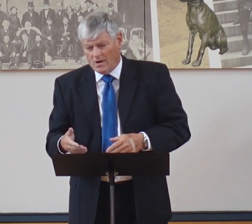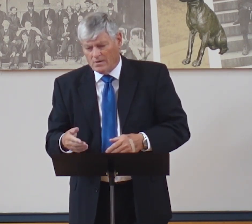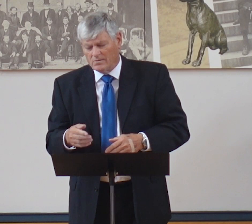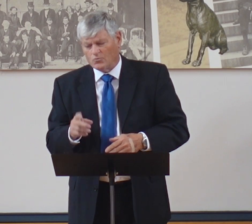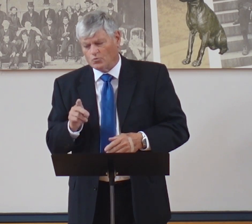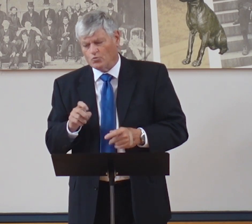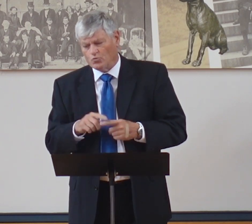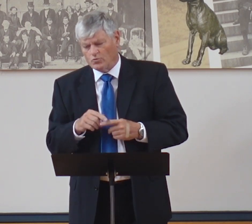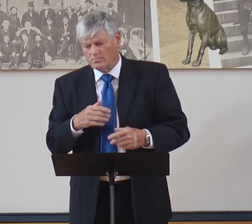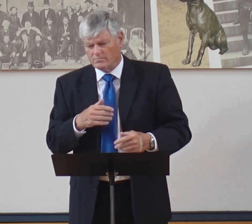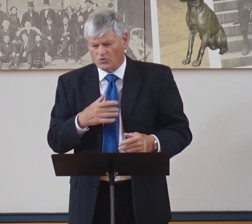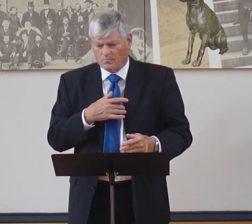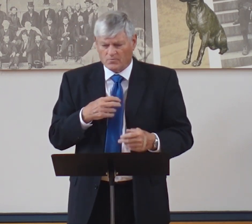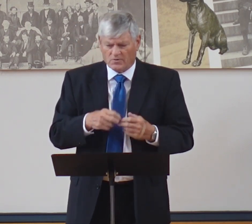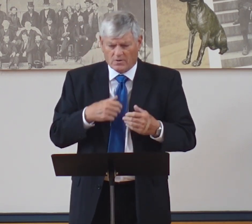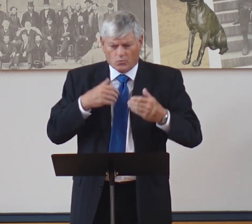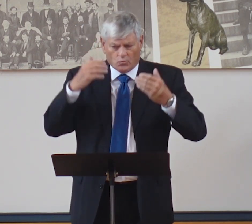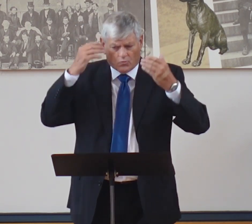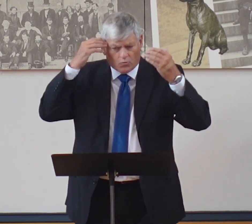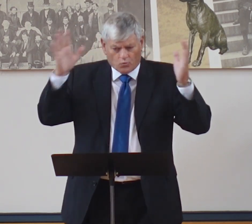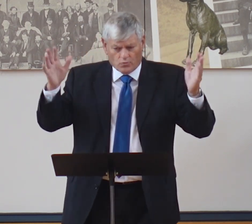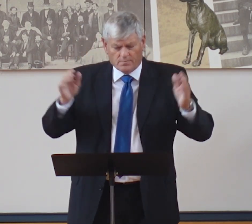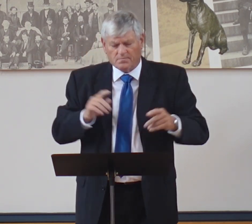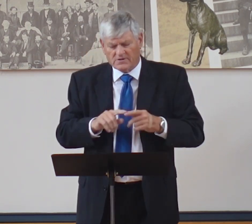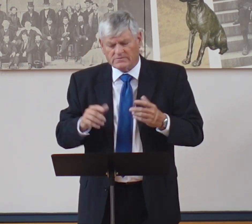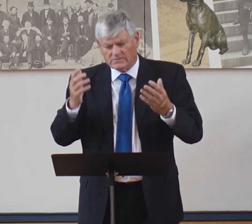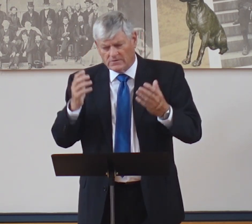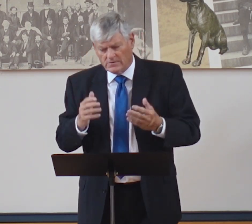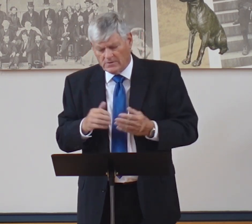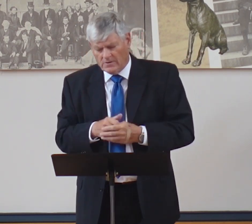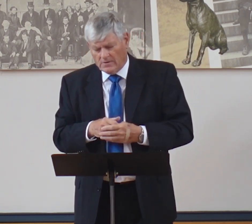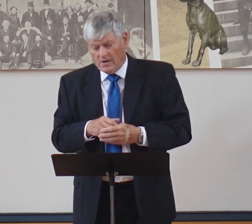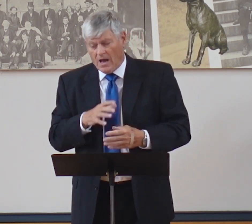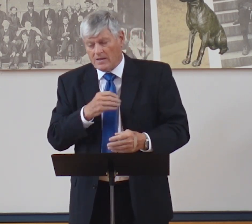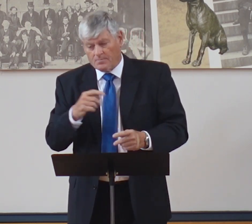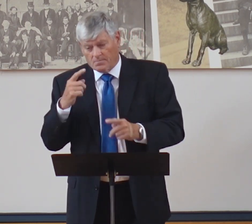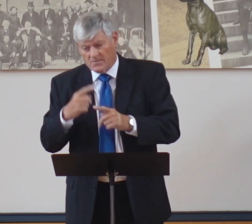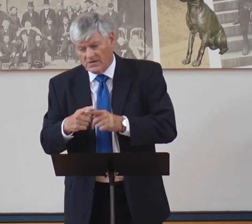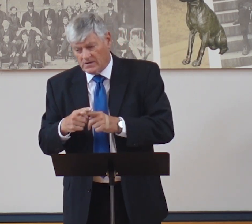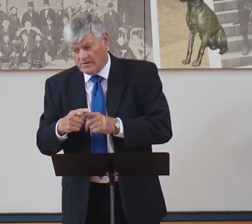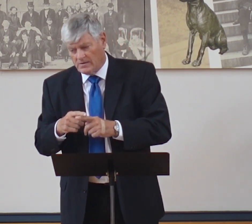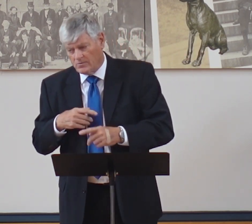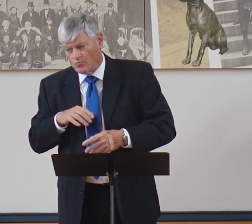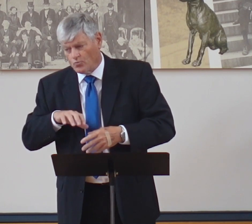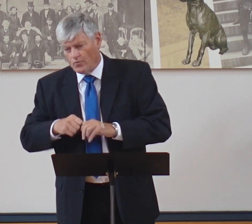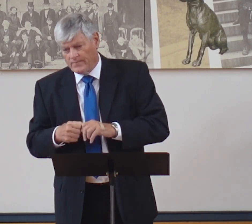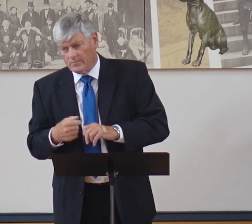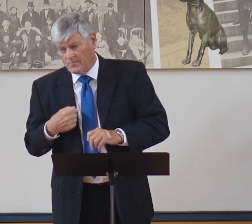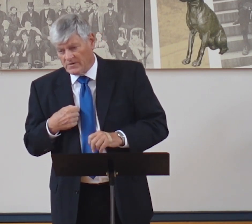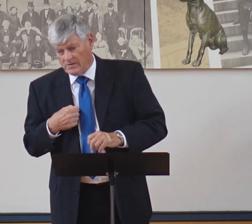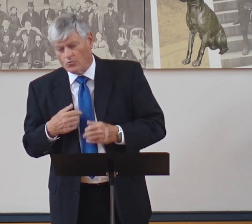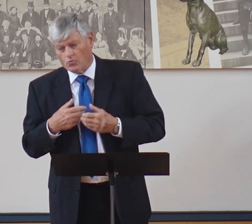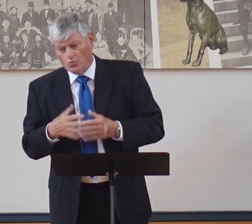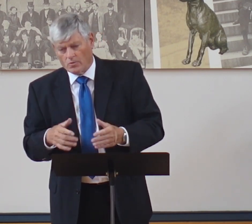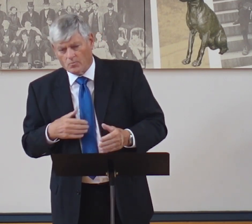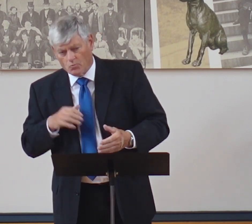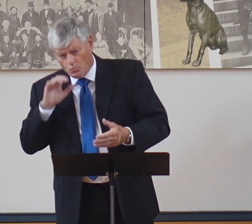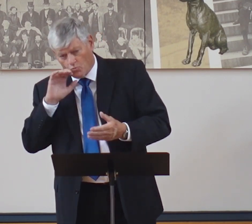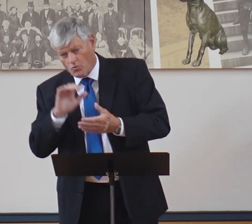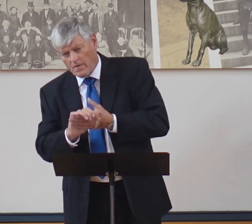I can't believe she's gone due to heart problems. I don't know the details. However,